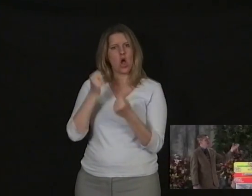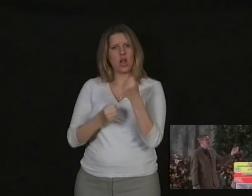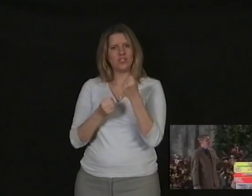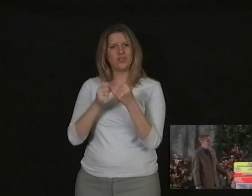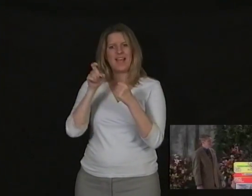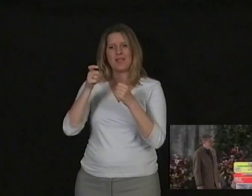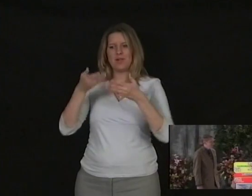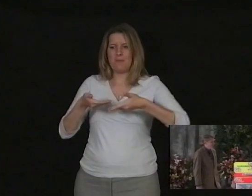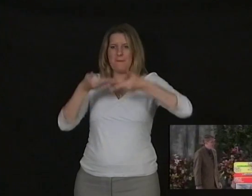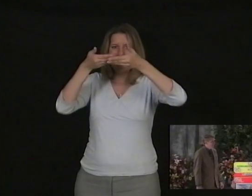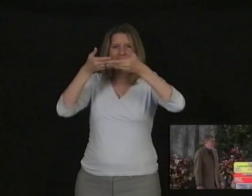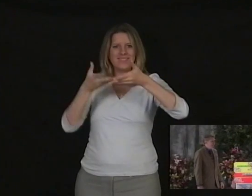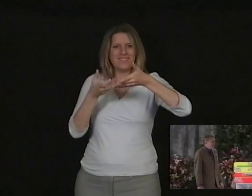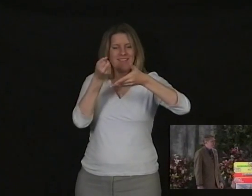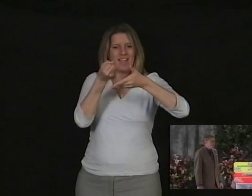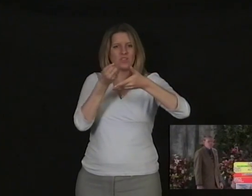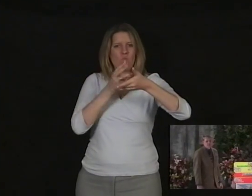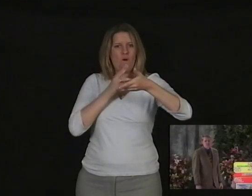pan to catch the water.